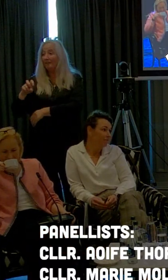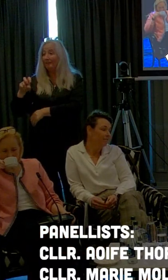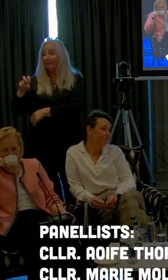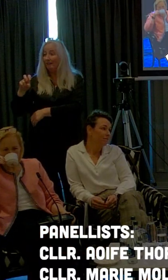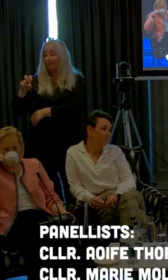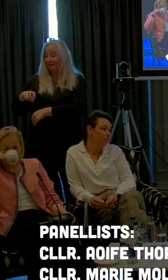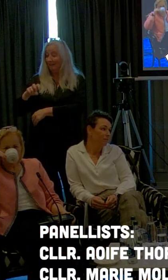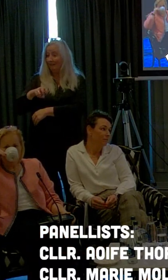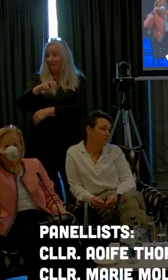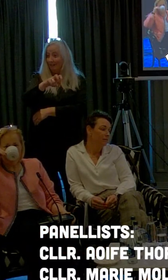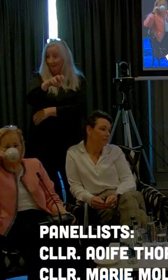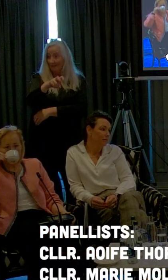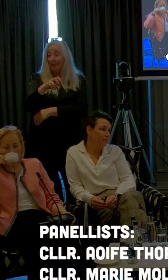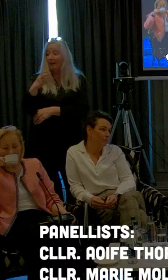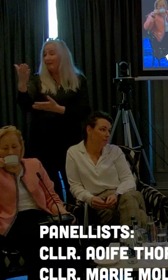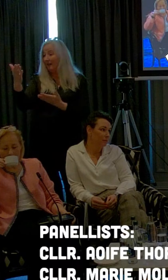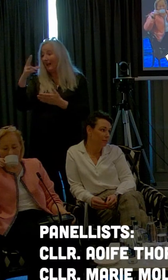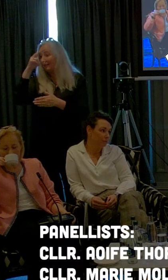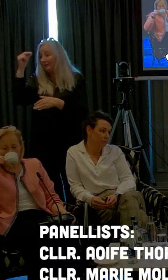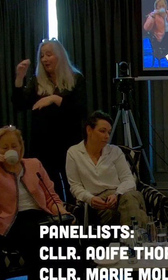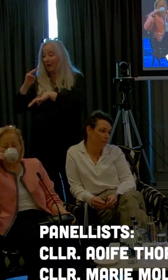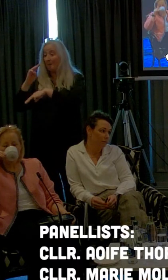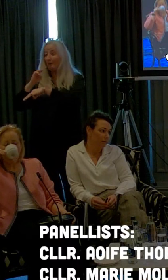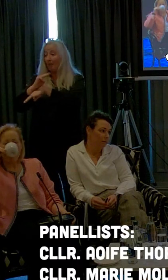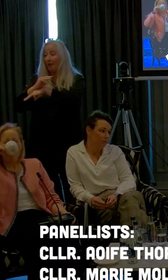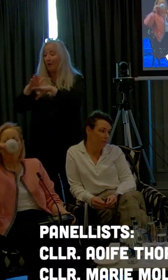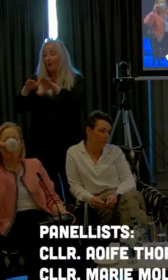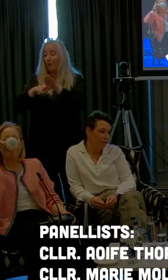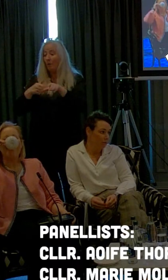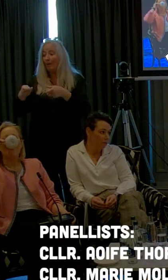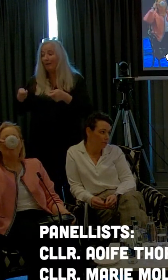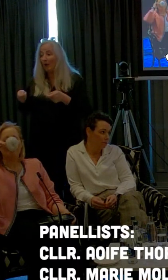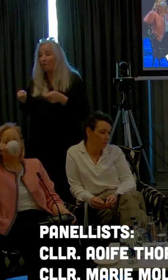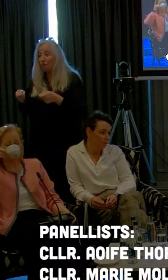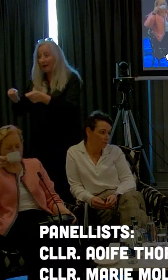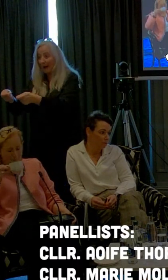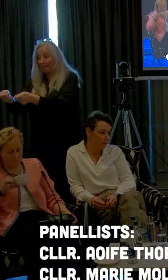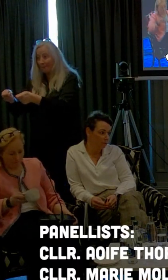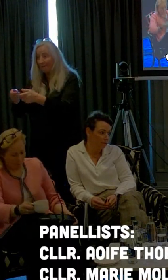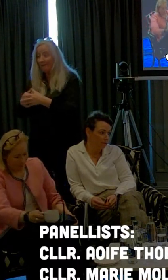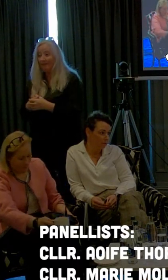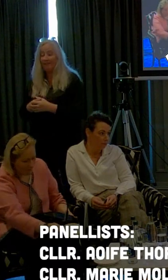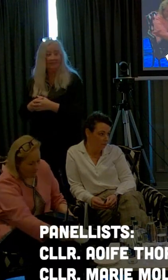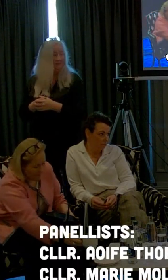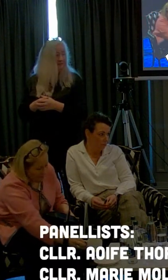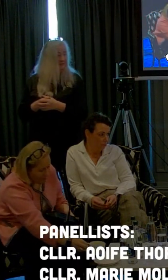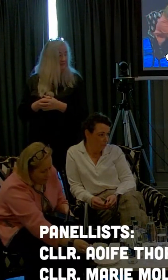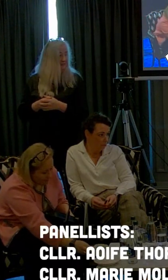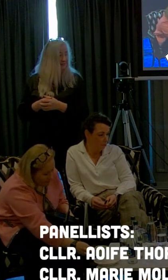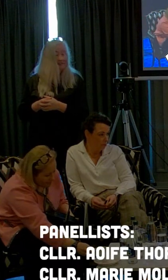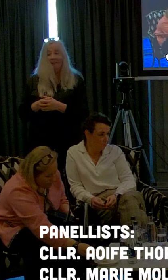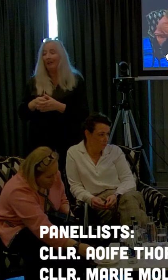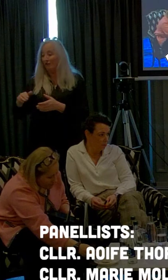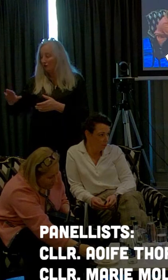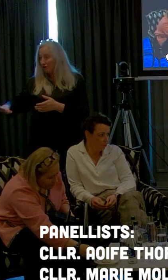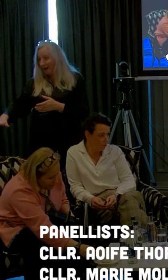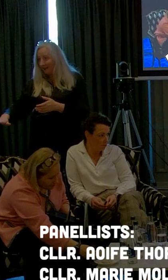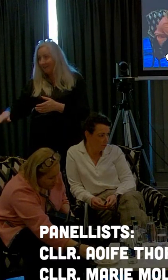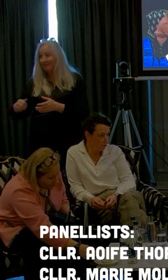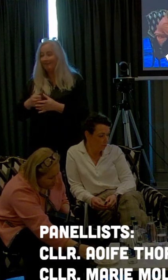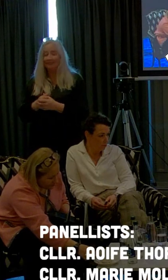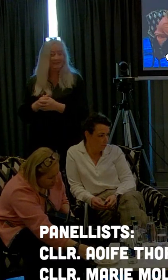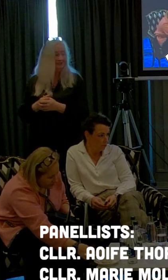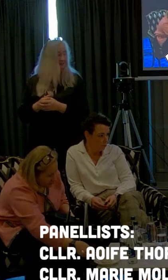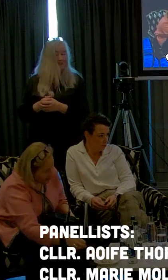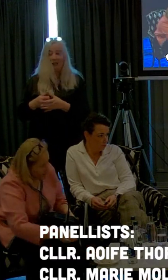this perspective. A mother with a buggy, or a child, a toddler by the hand, and a child in a buggy, and her bags of